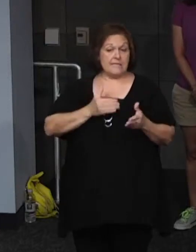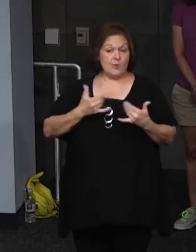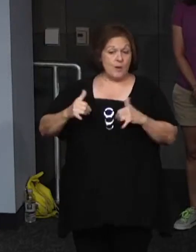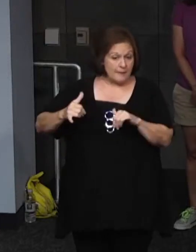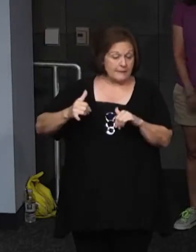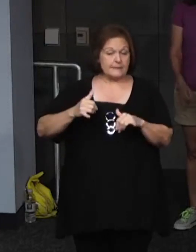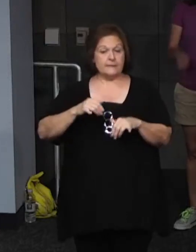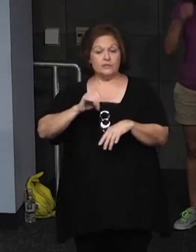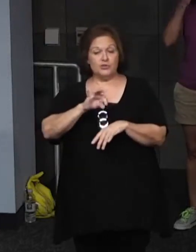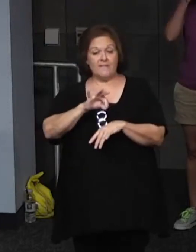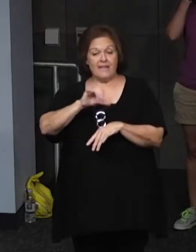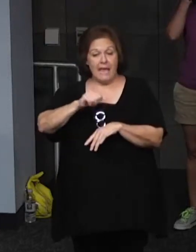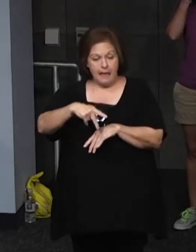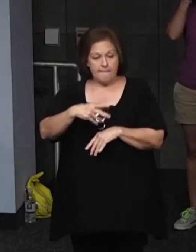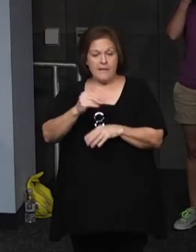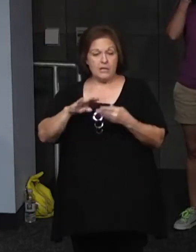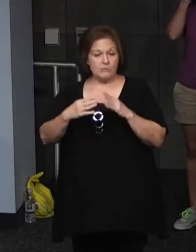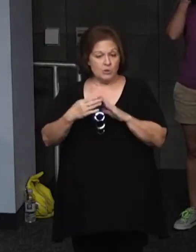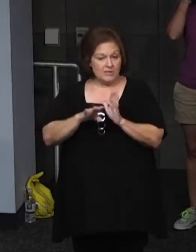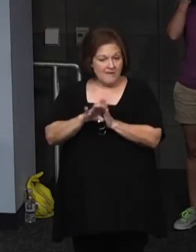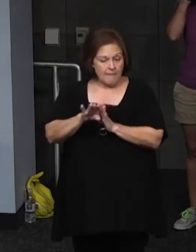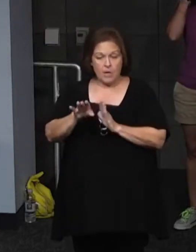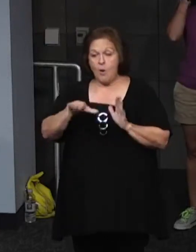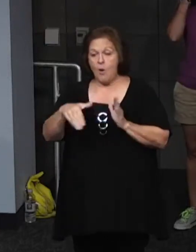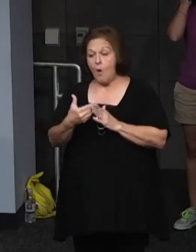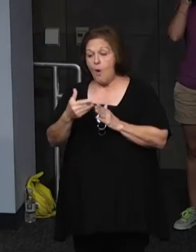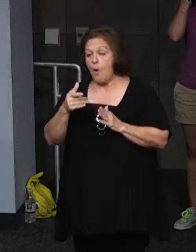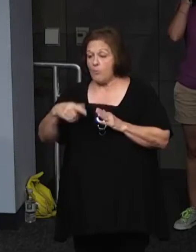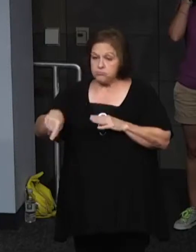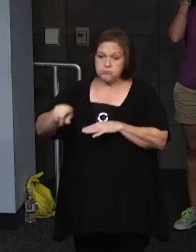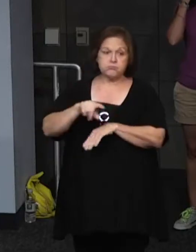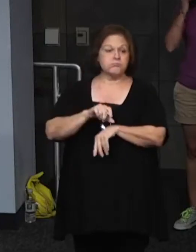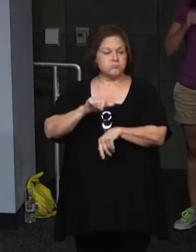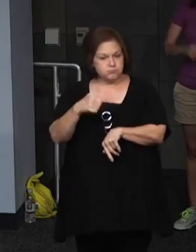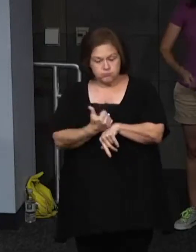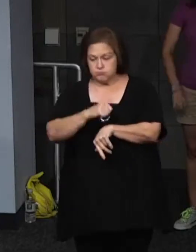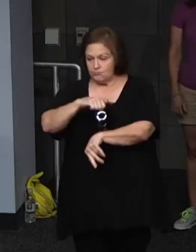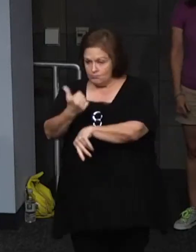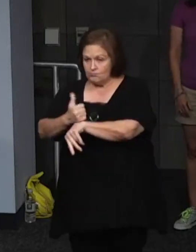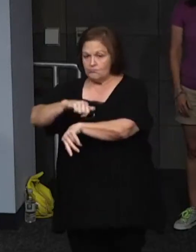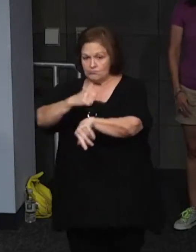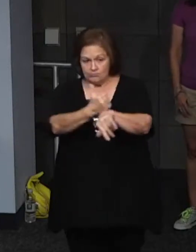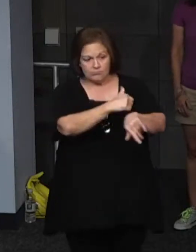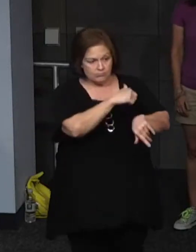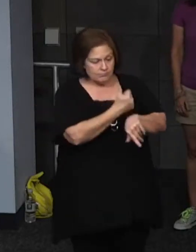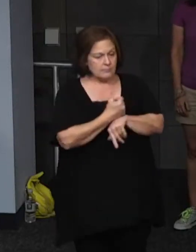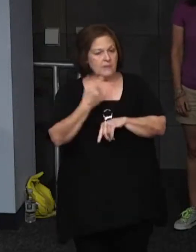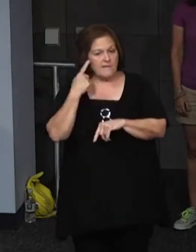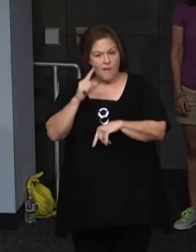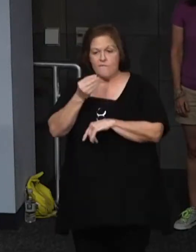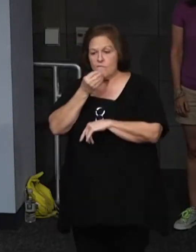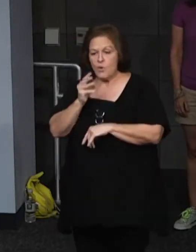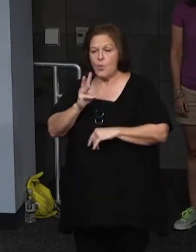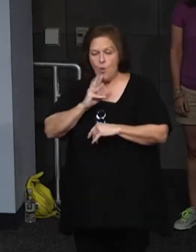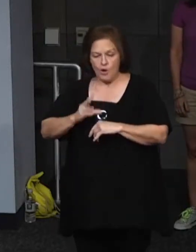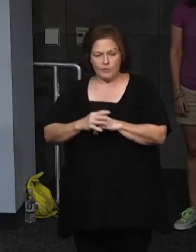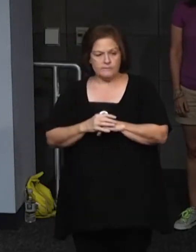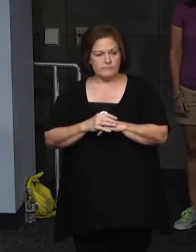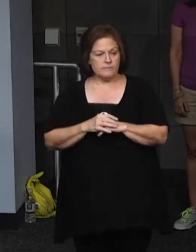our JeffCap, and our community development are all been instrumental in setting up distribution sites for food and